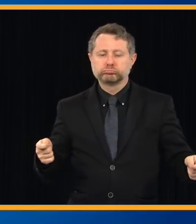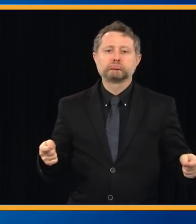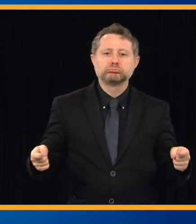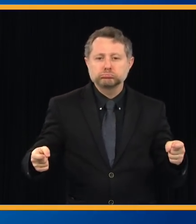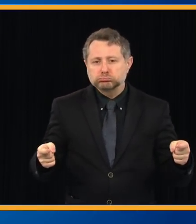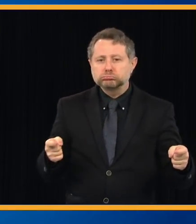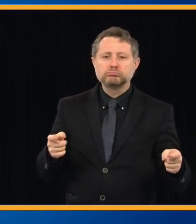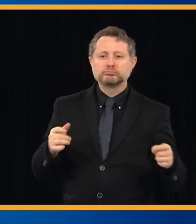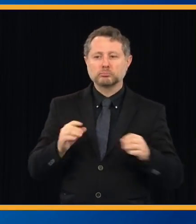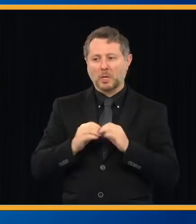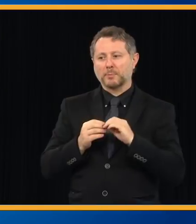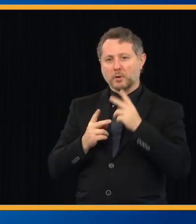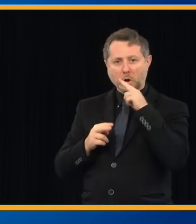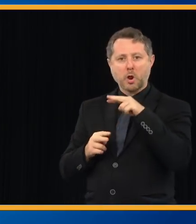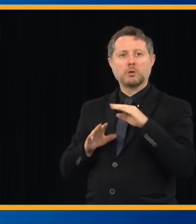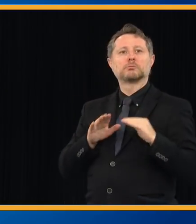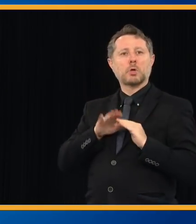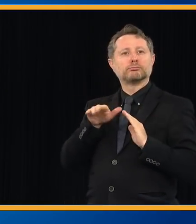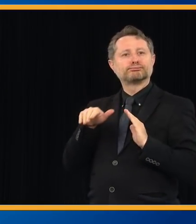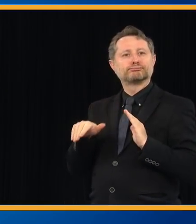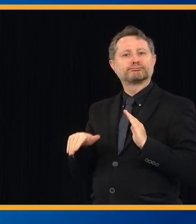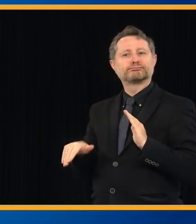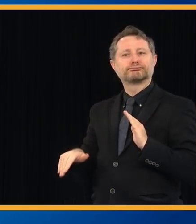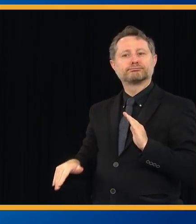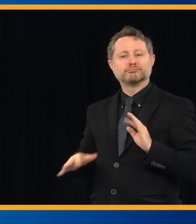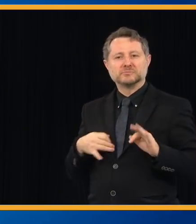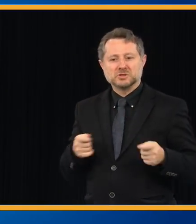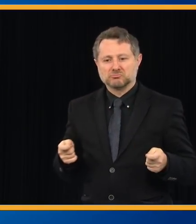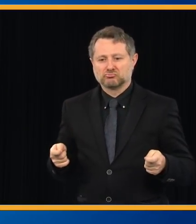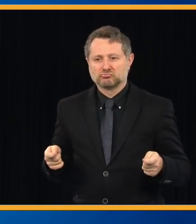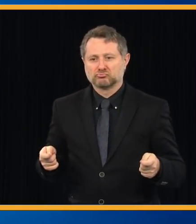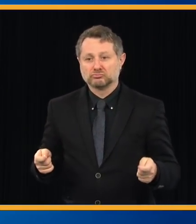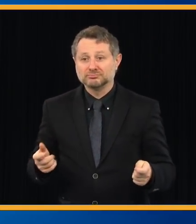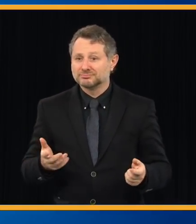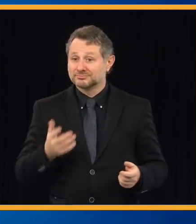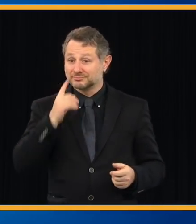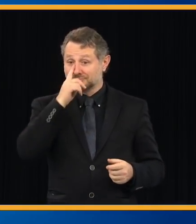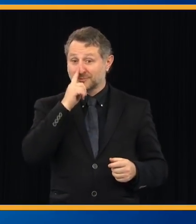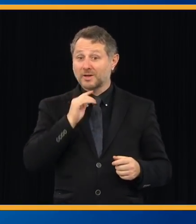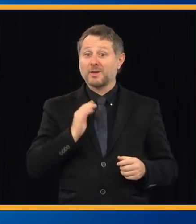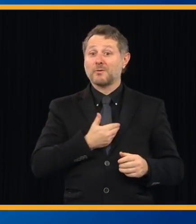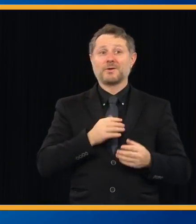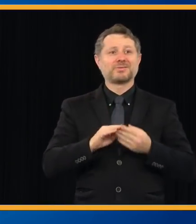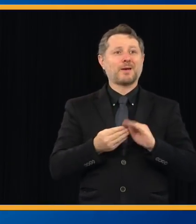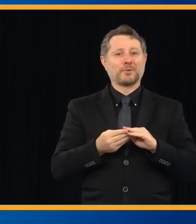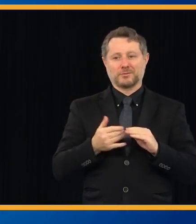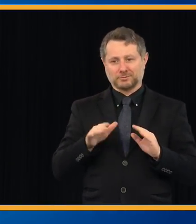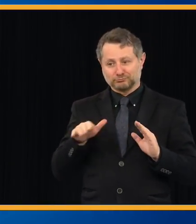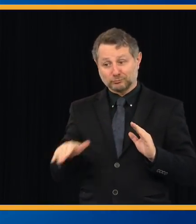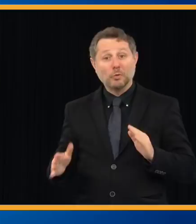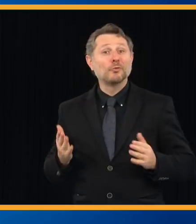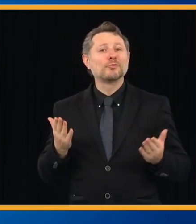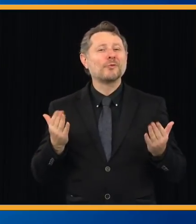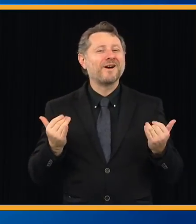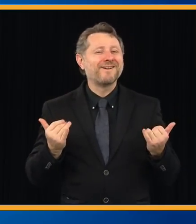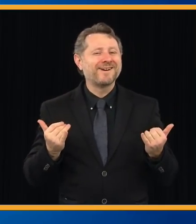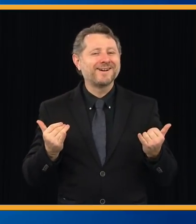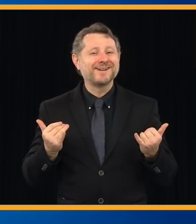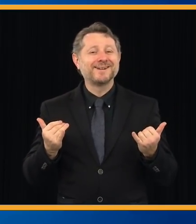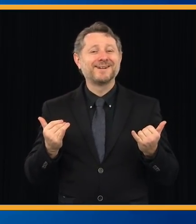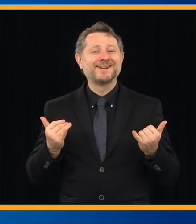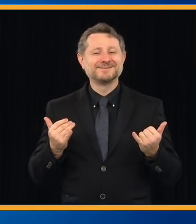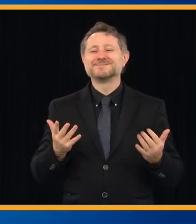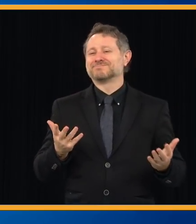you look at those numbers coming down, remember our numbers are coming down in New York. Most states in this